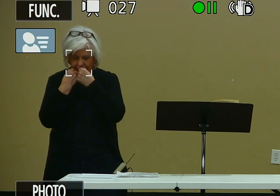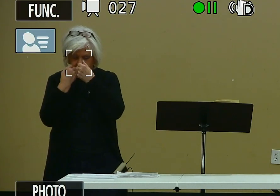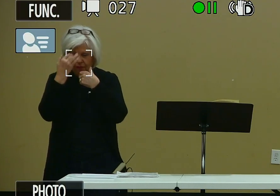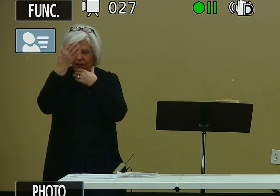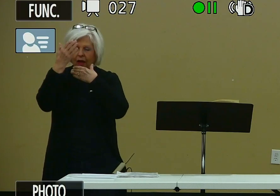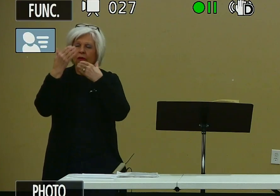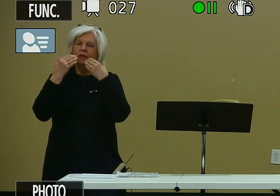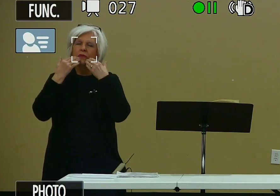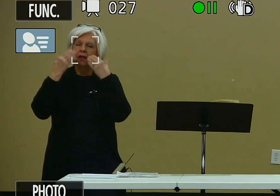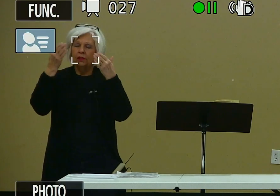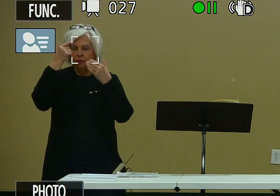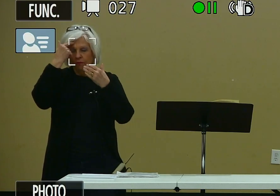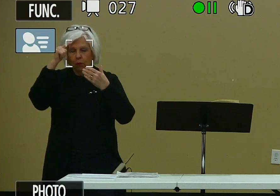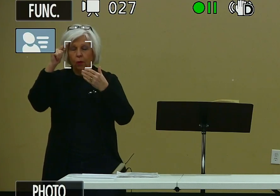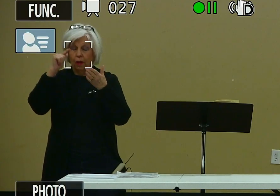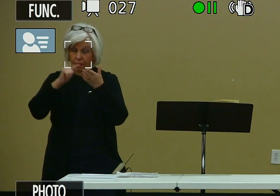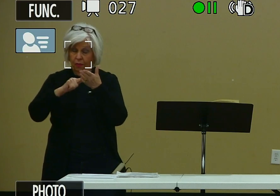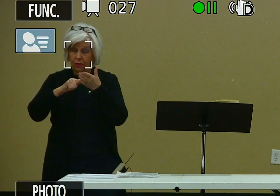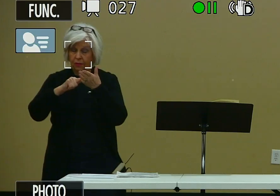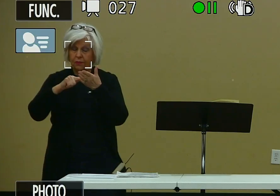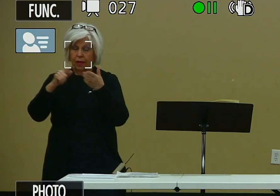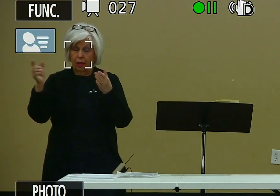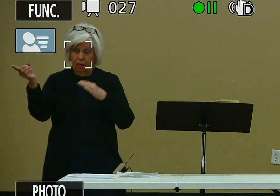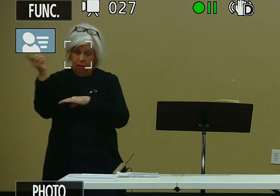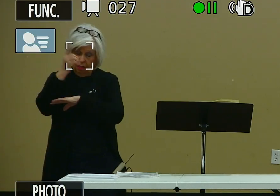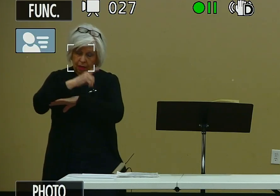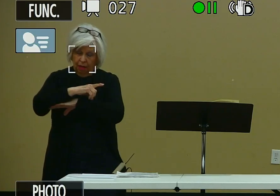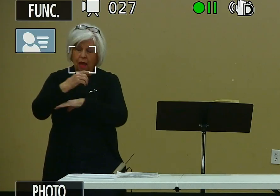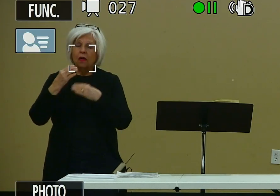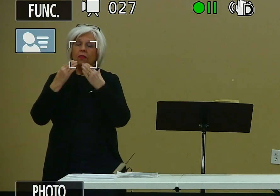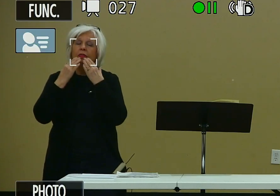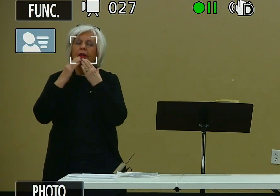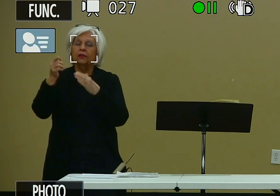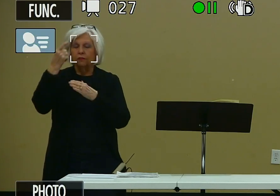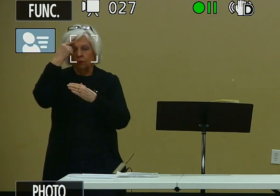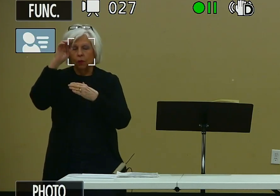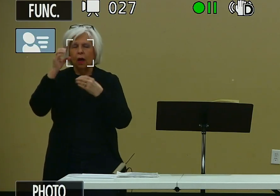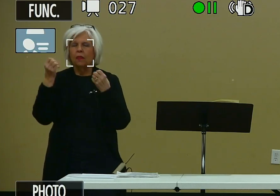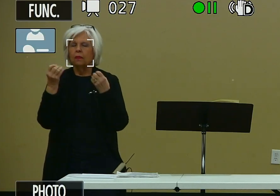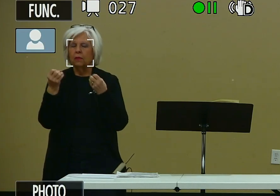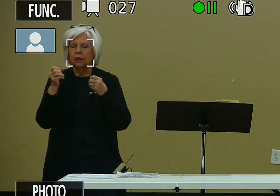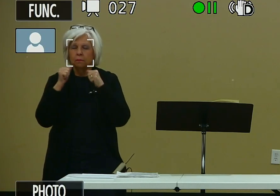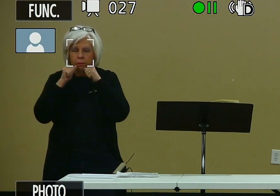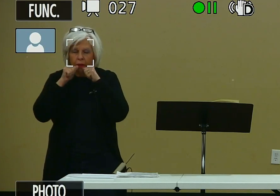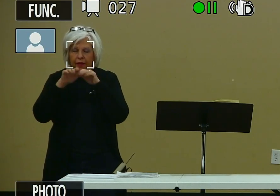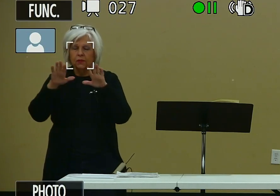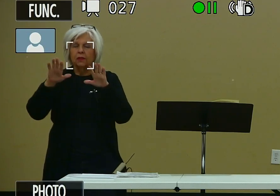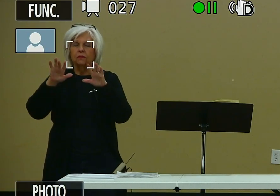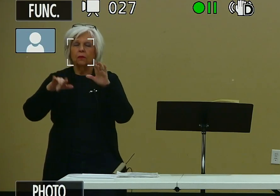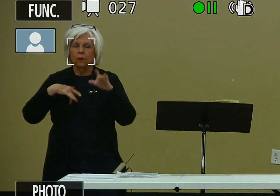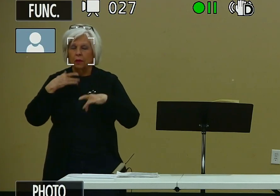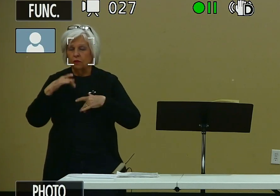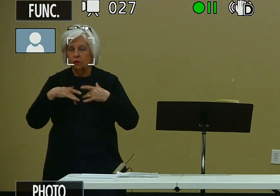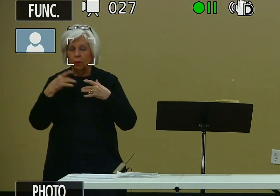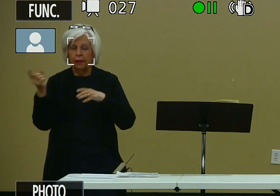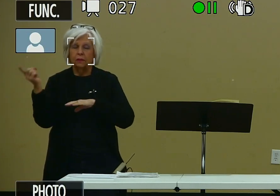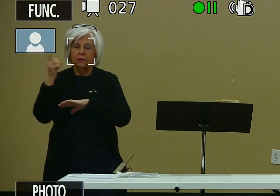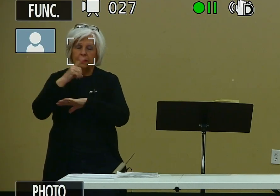Heavenly Father, thank you for this day. Thank you for the many blessings that we're enjoying